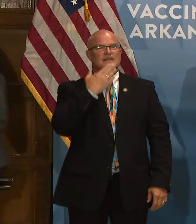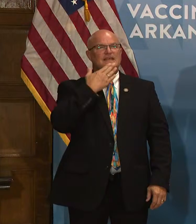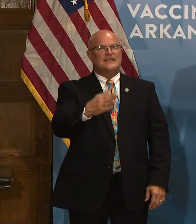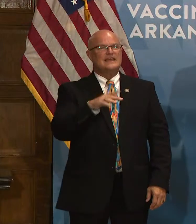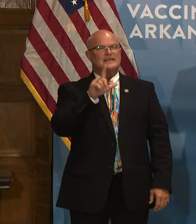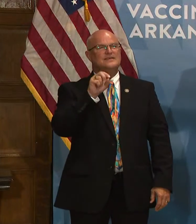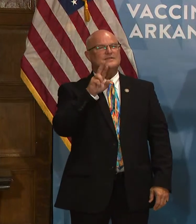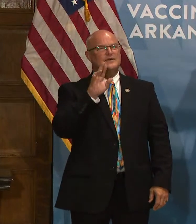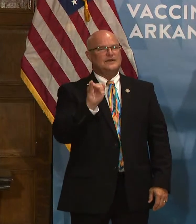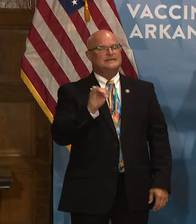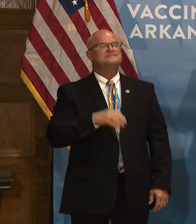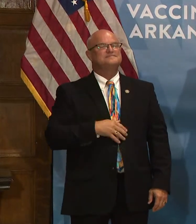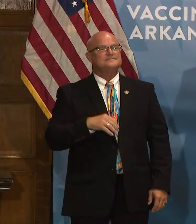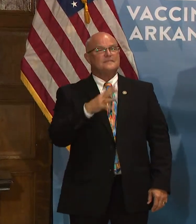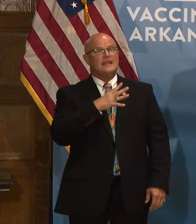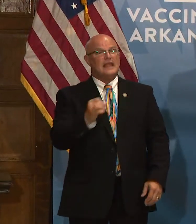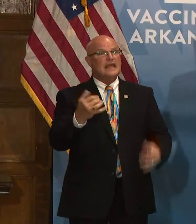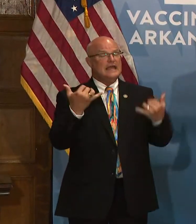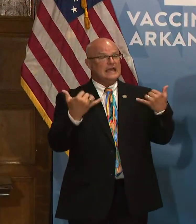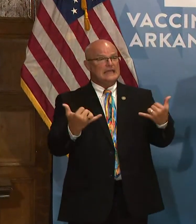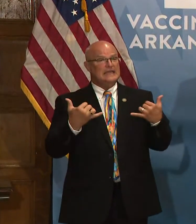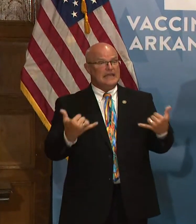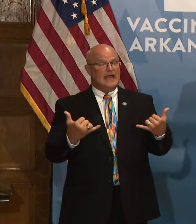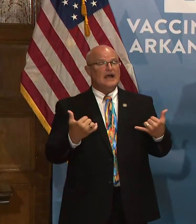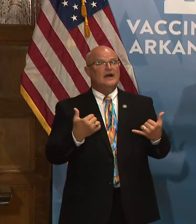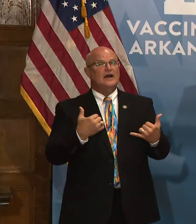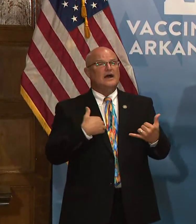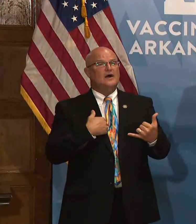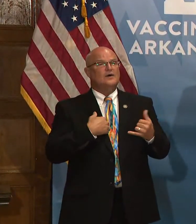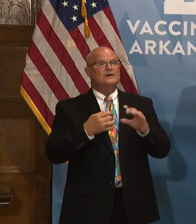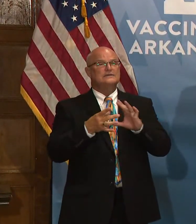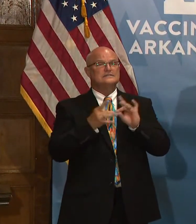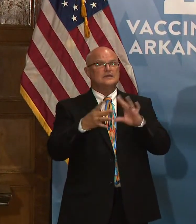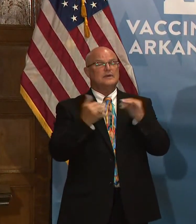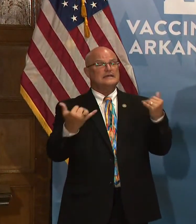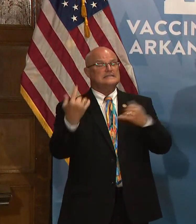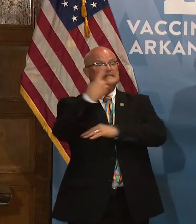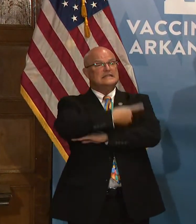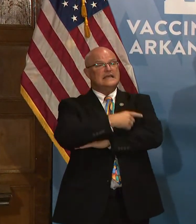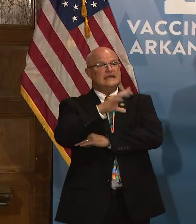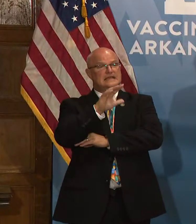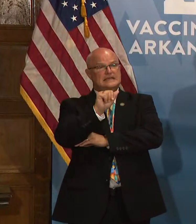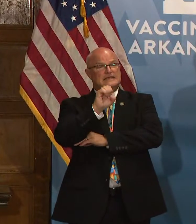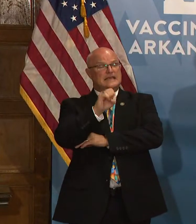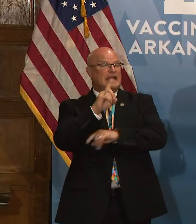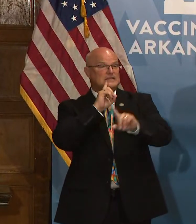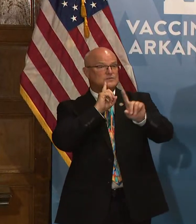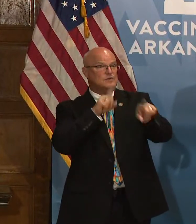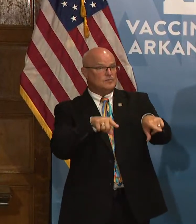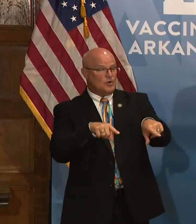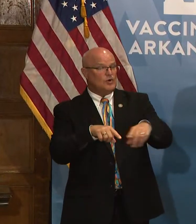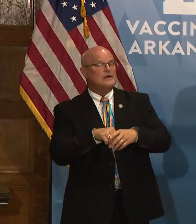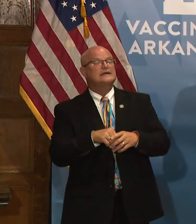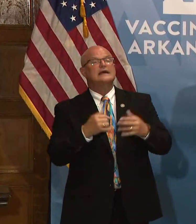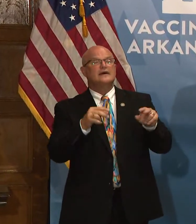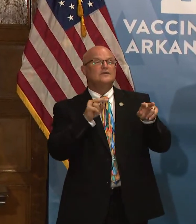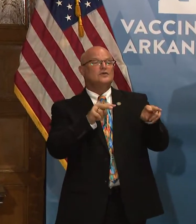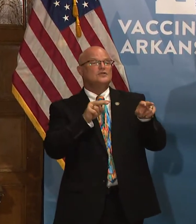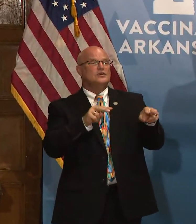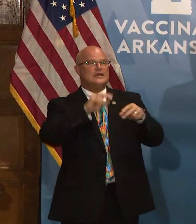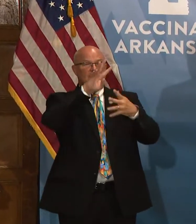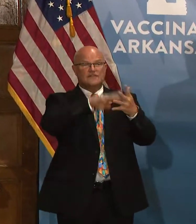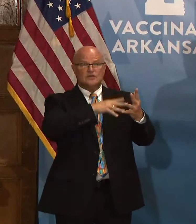Thank you, Lori. And with that, let me go to today's case report. If we look at